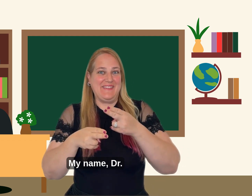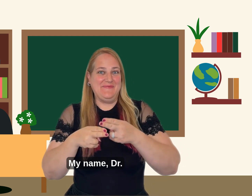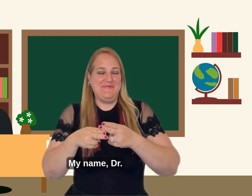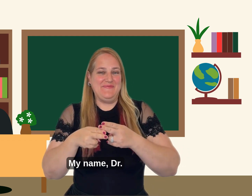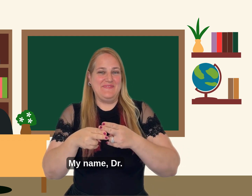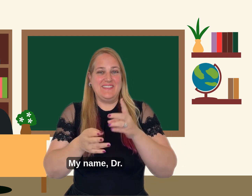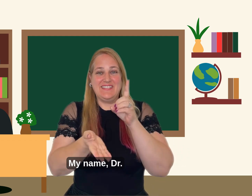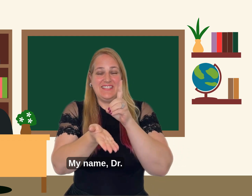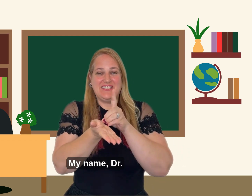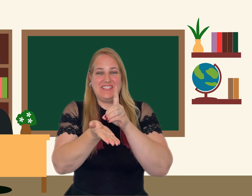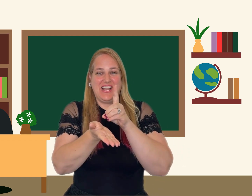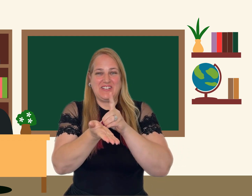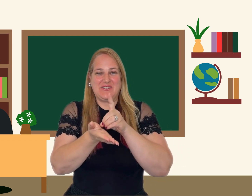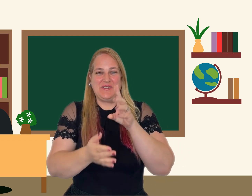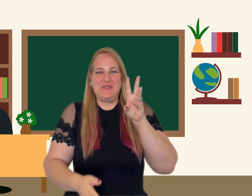name, Dr.